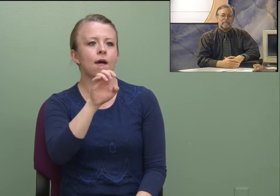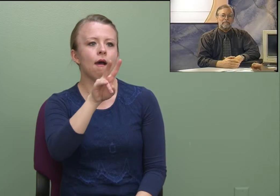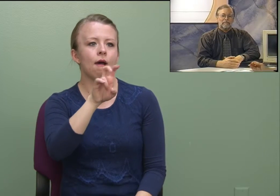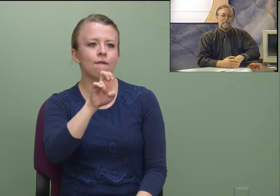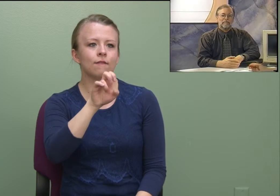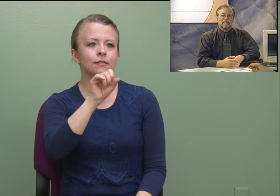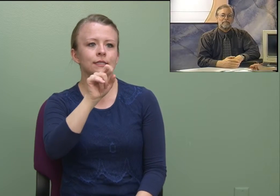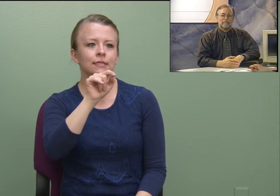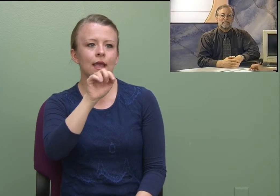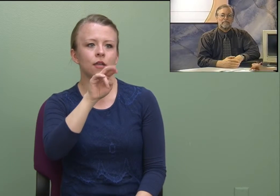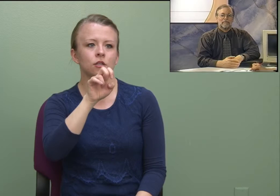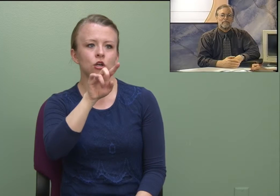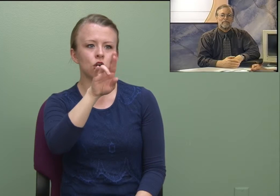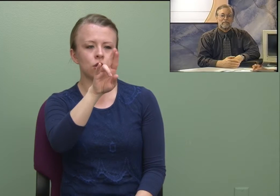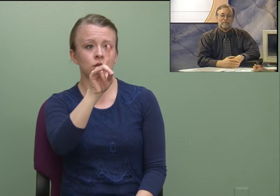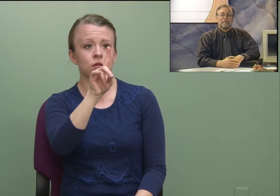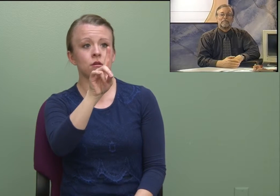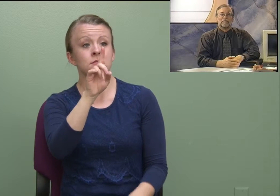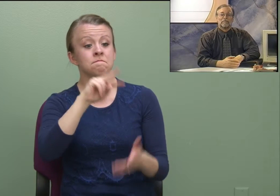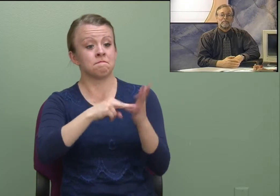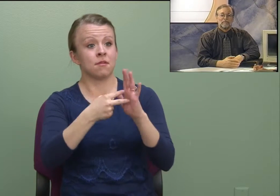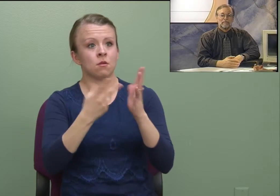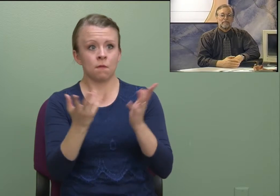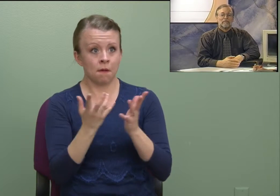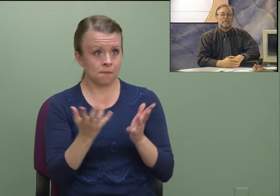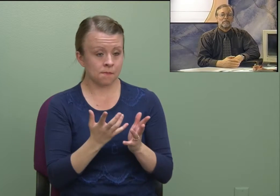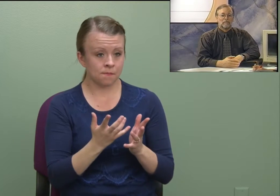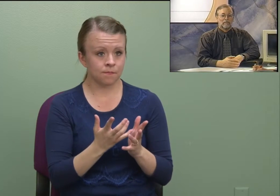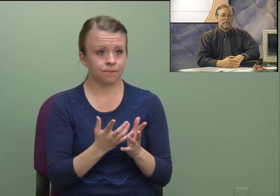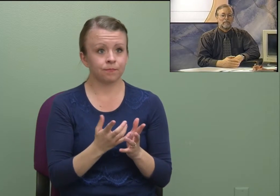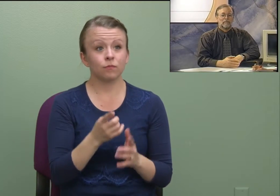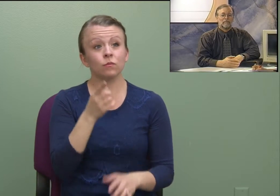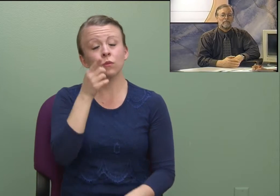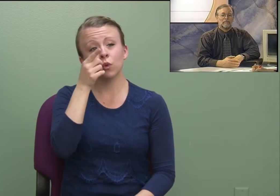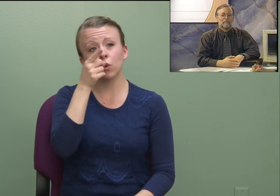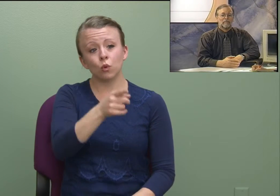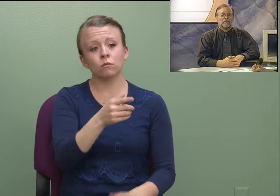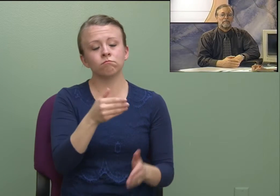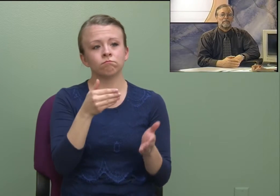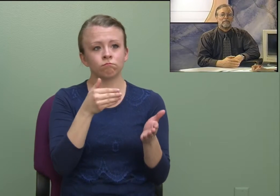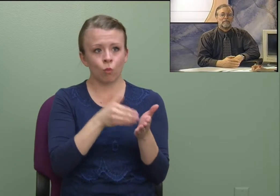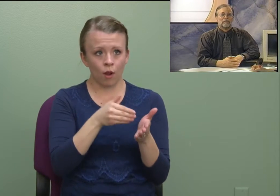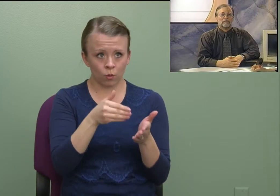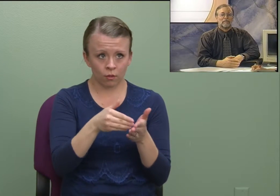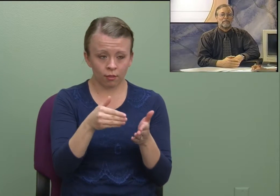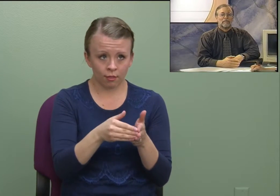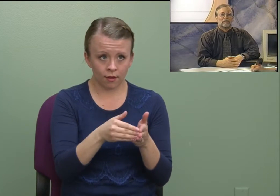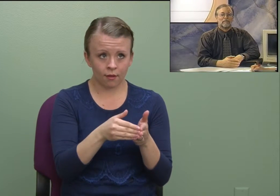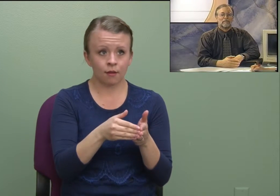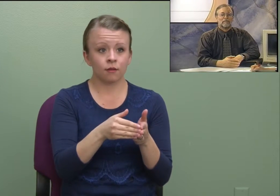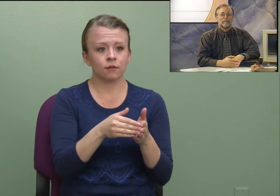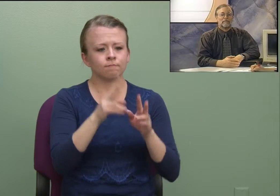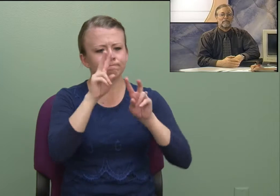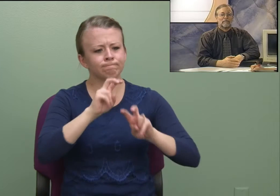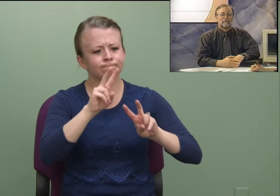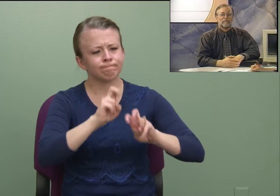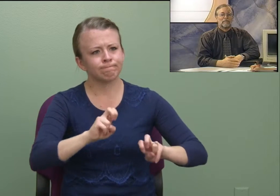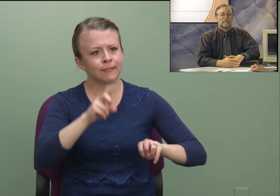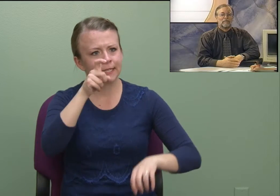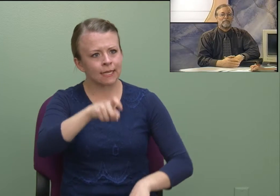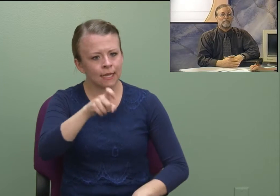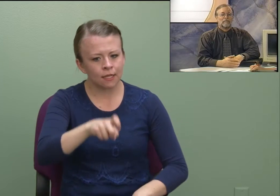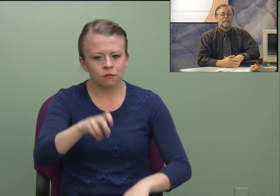read what that means. That means you have regularly assessed the needs, you've